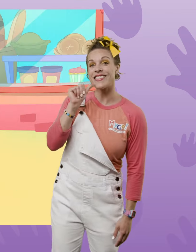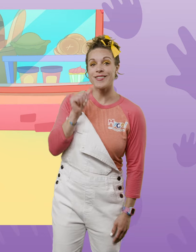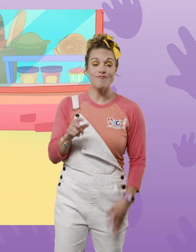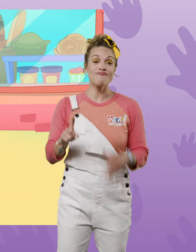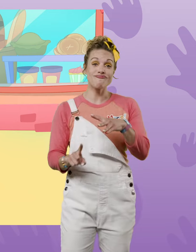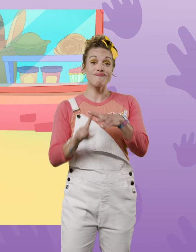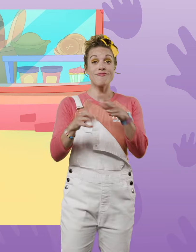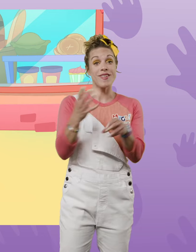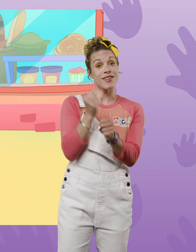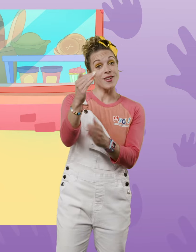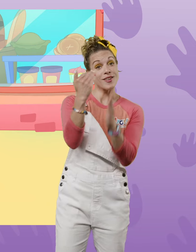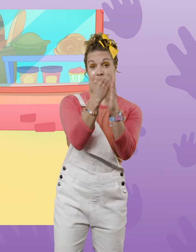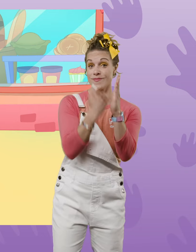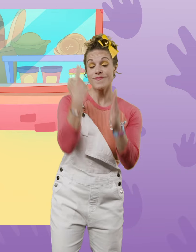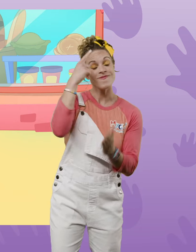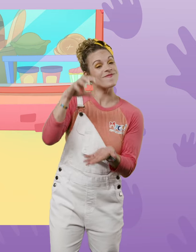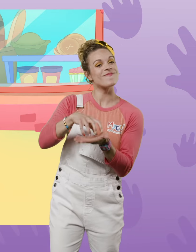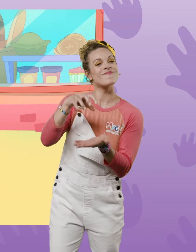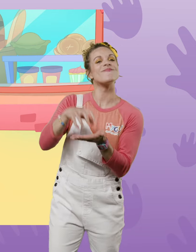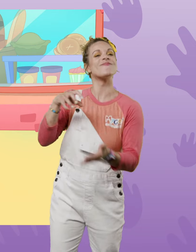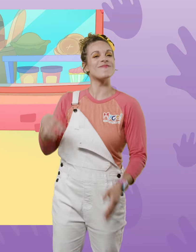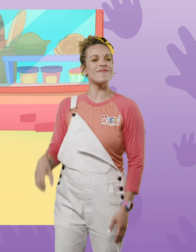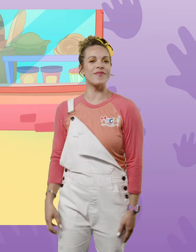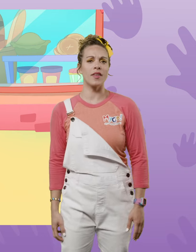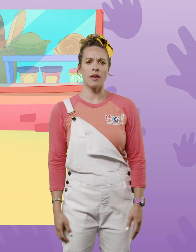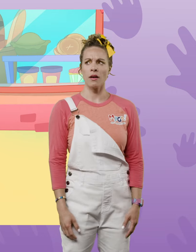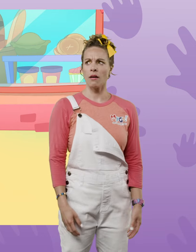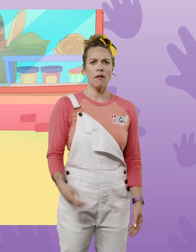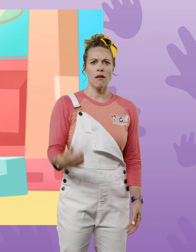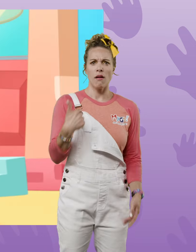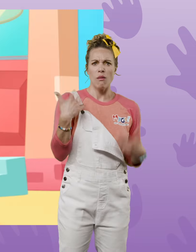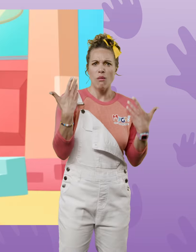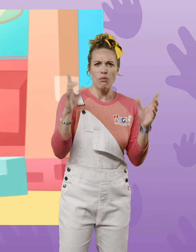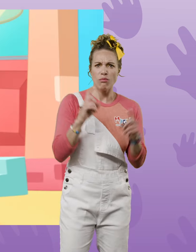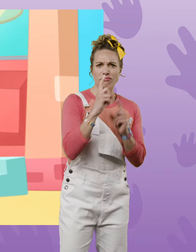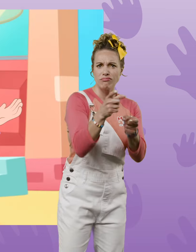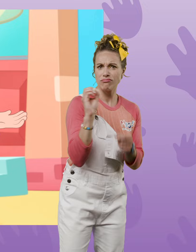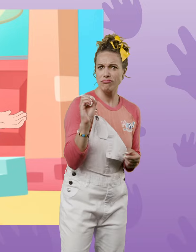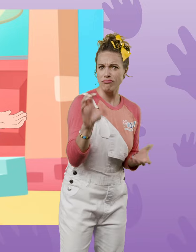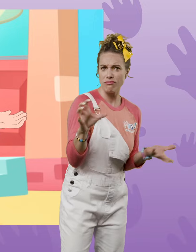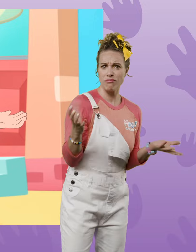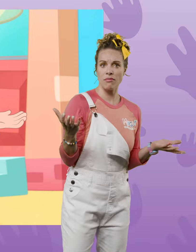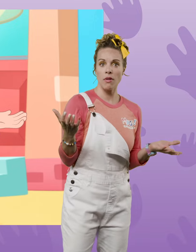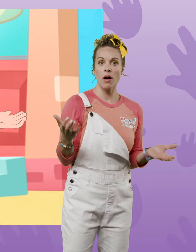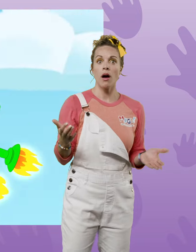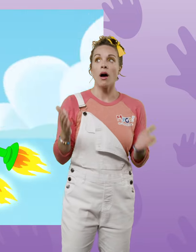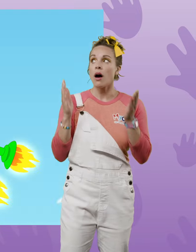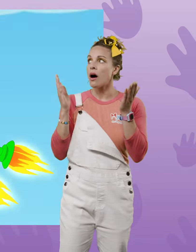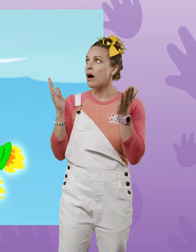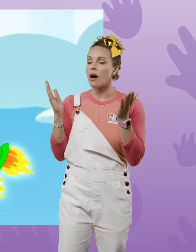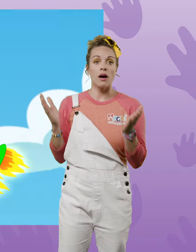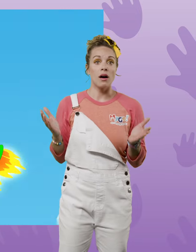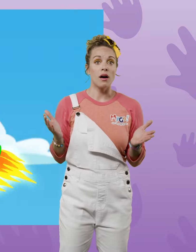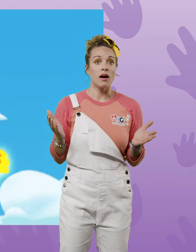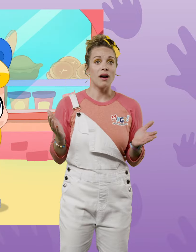Hello, Aunt Augustine. We've come to get your list for the cake. I already gave it to Orphle.